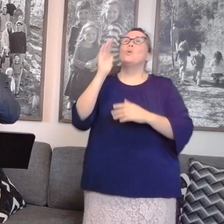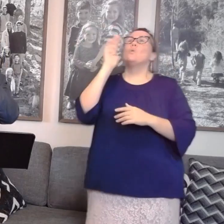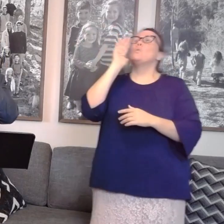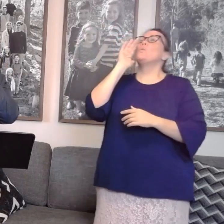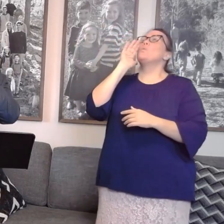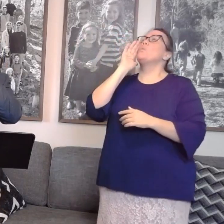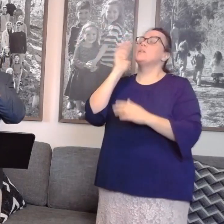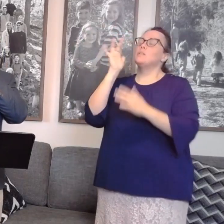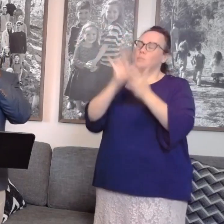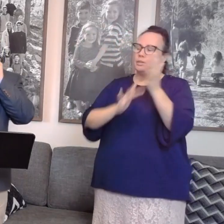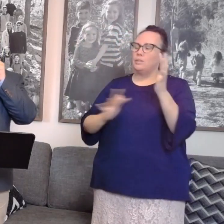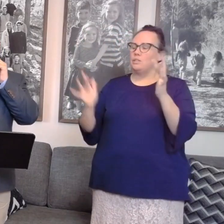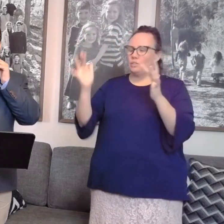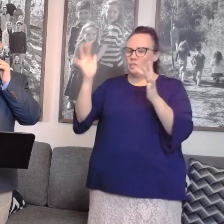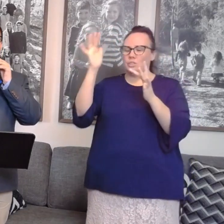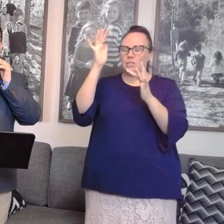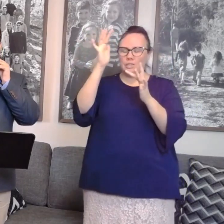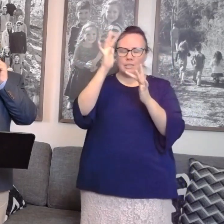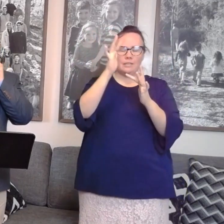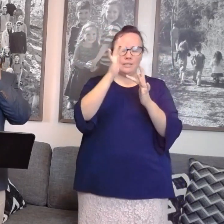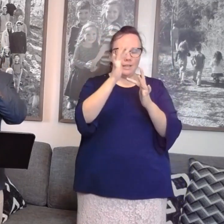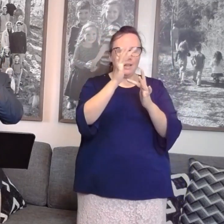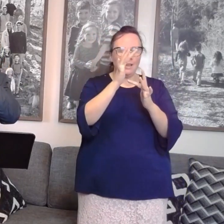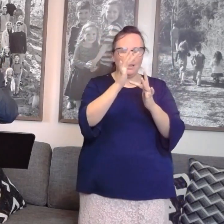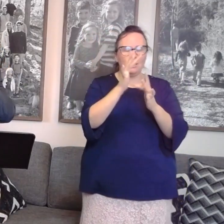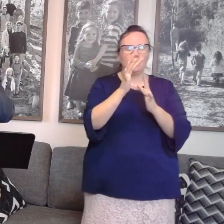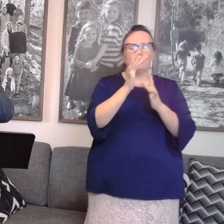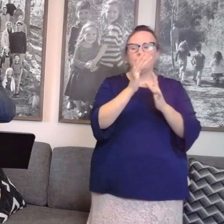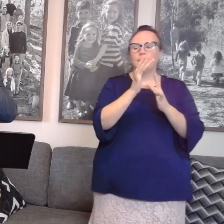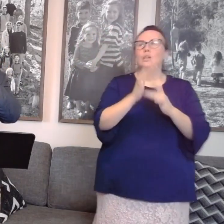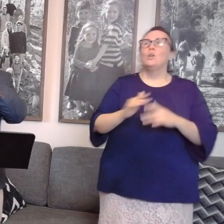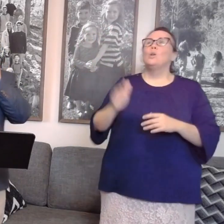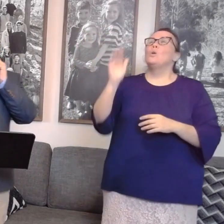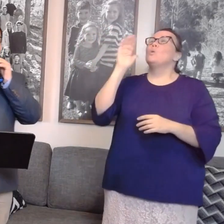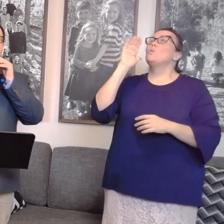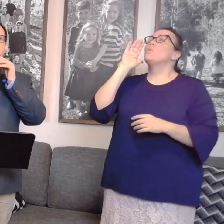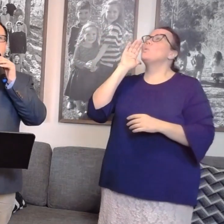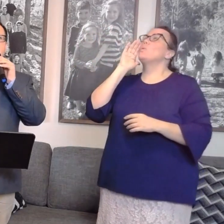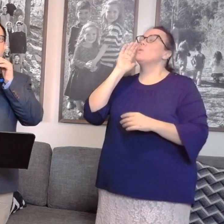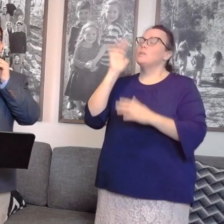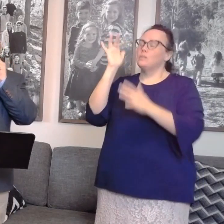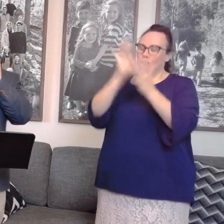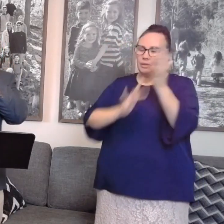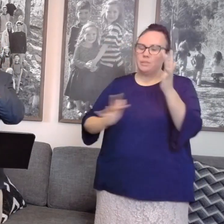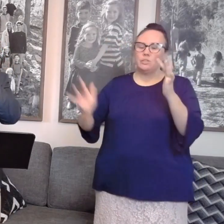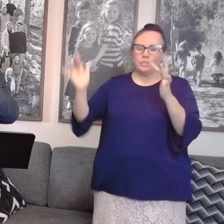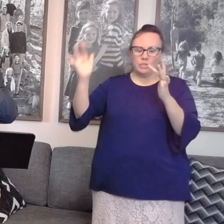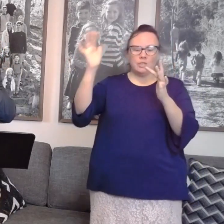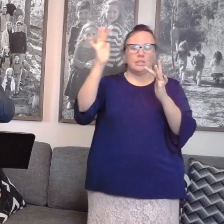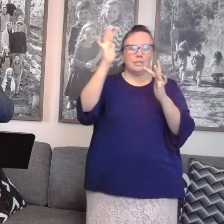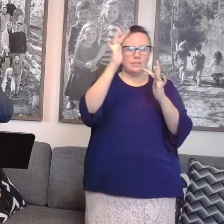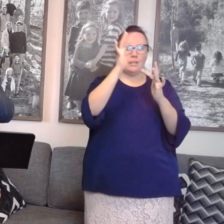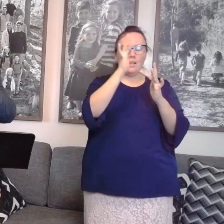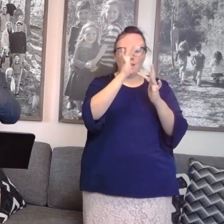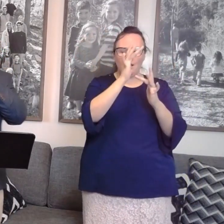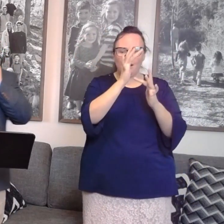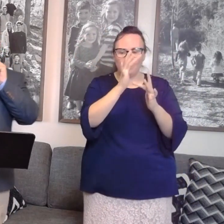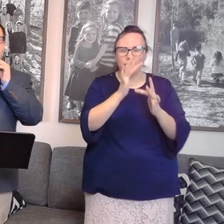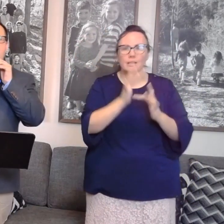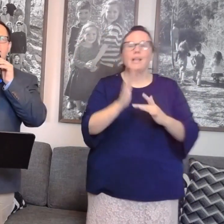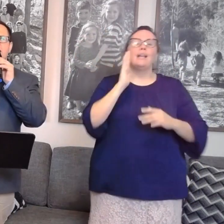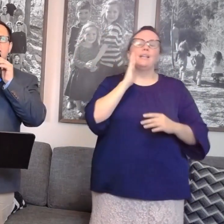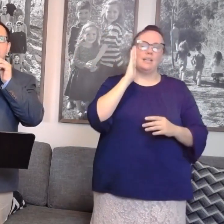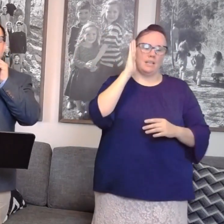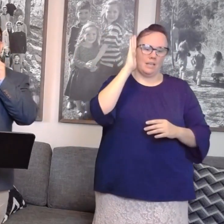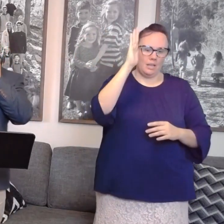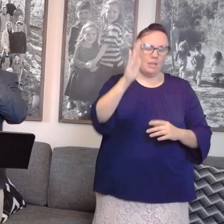Jesus. Just whisper His name. Jesus. Whisper His name. Jesus.